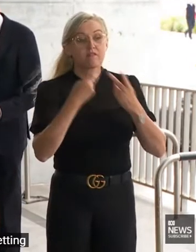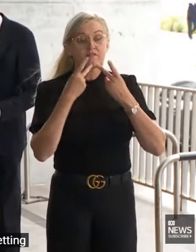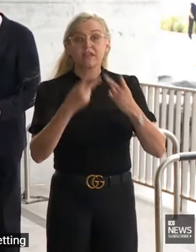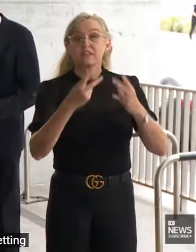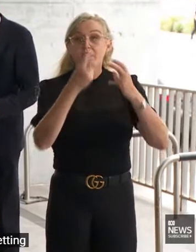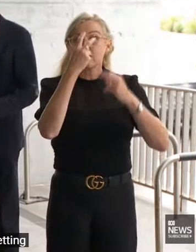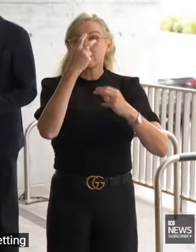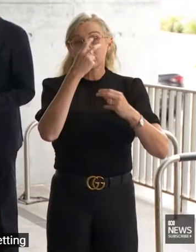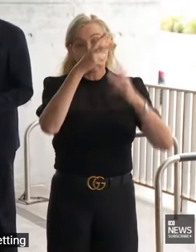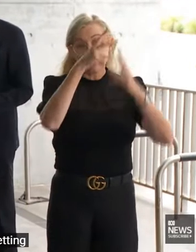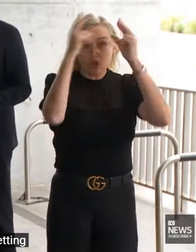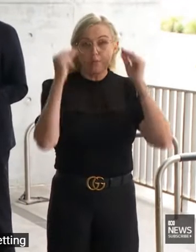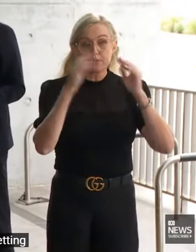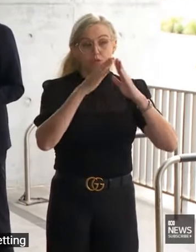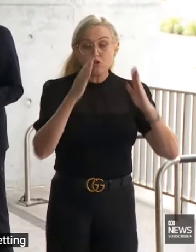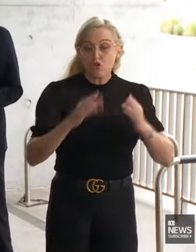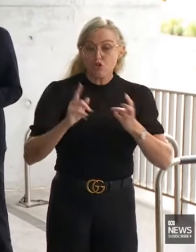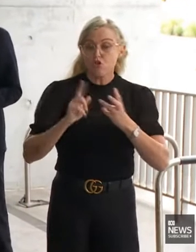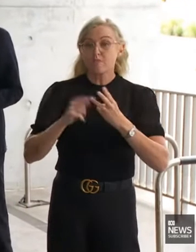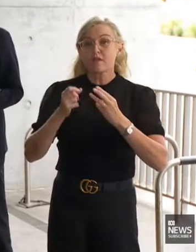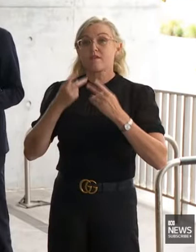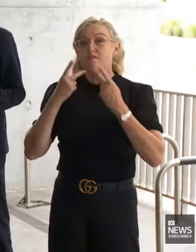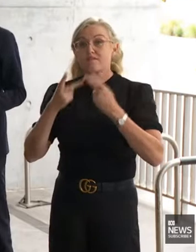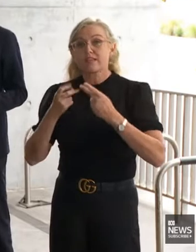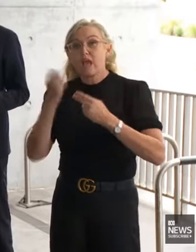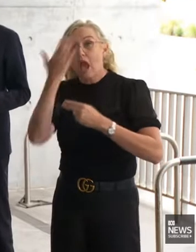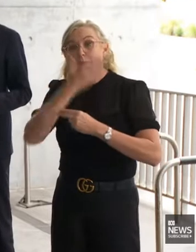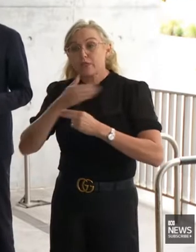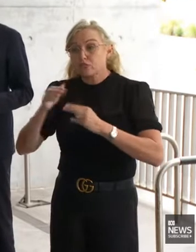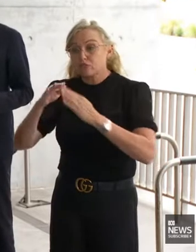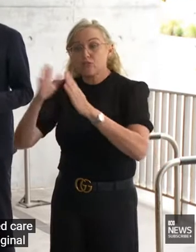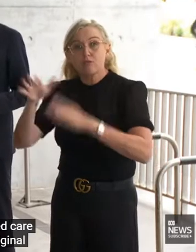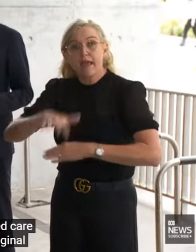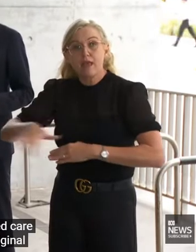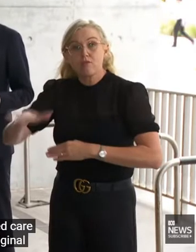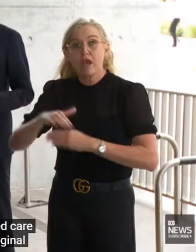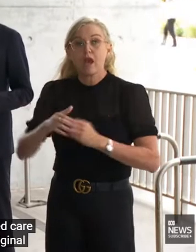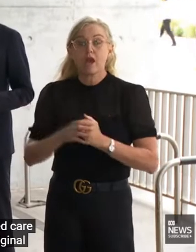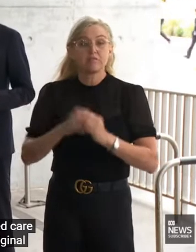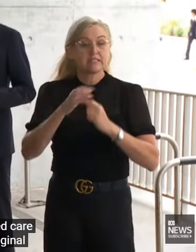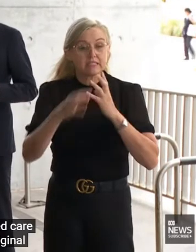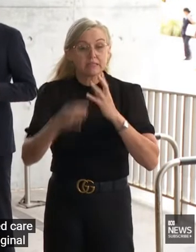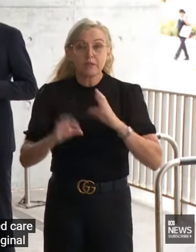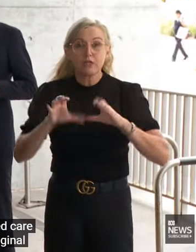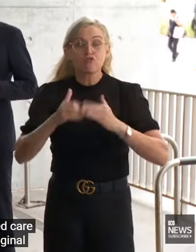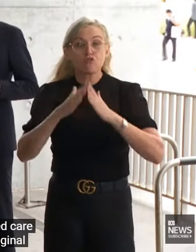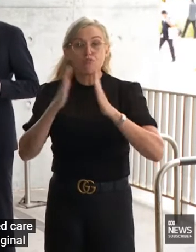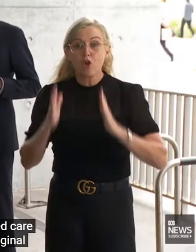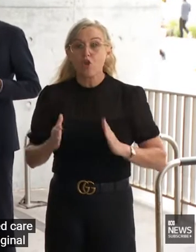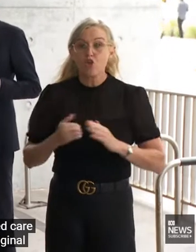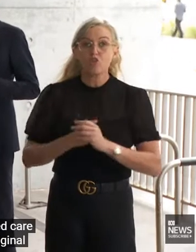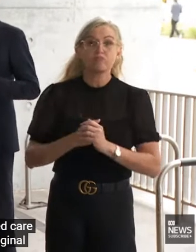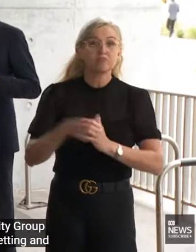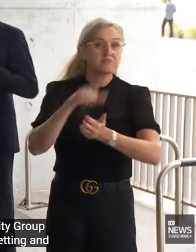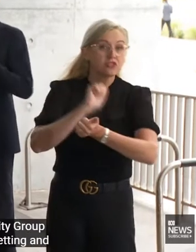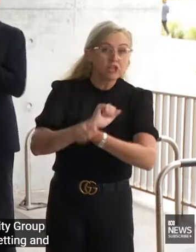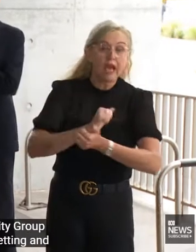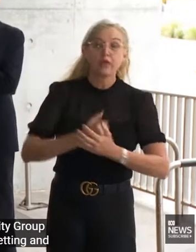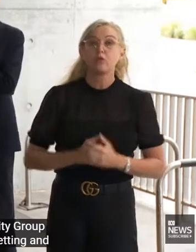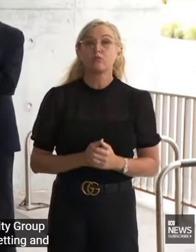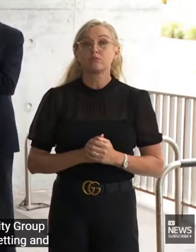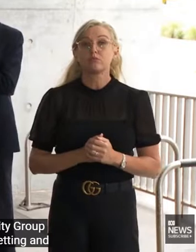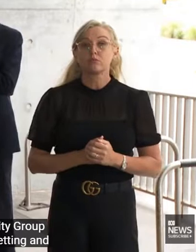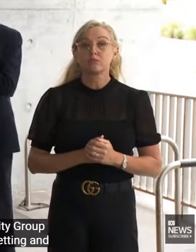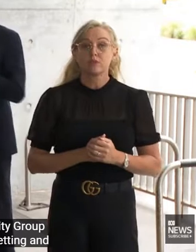care facility, an Aboriginal community, a disability group home, a corrections setting. And then we use that